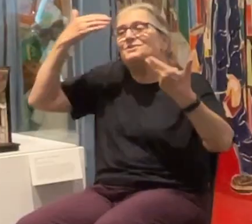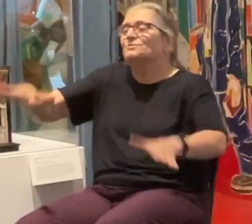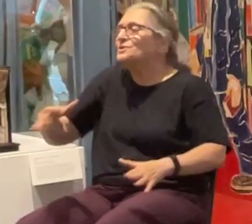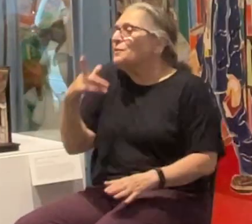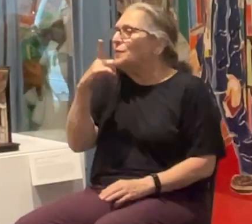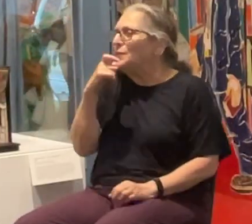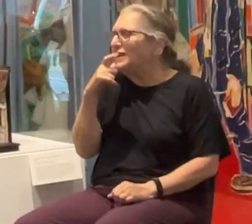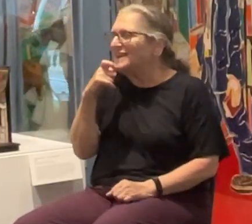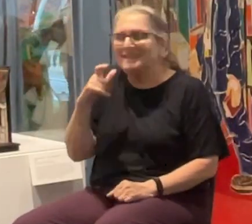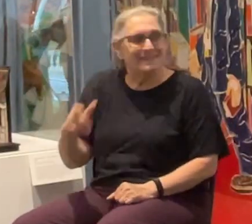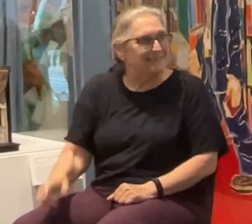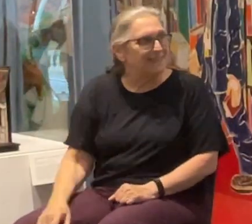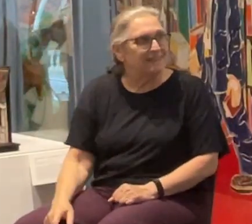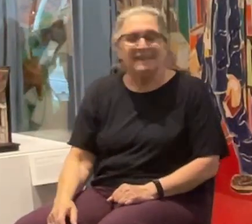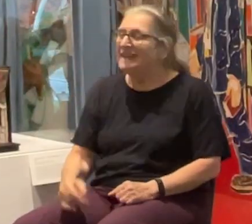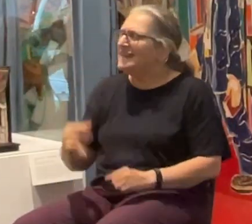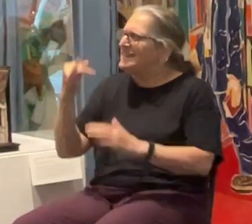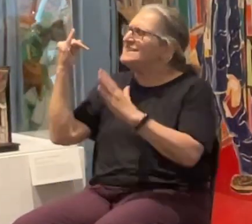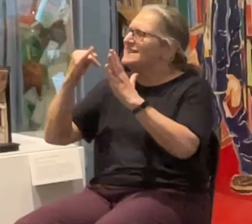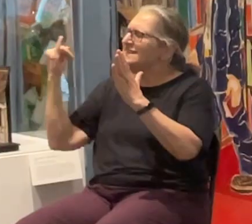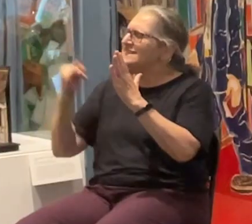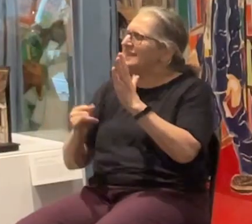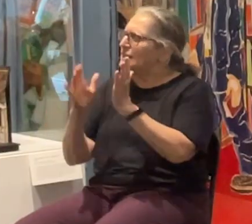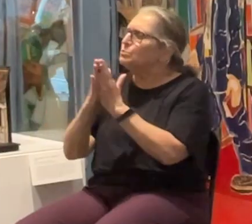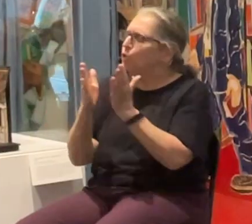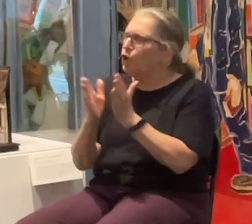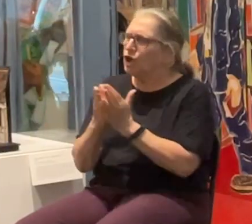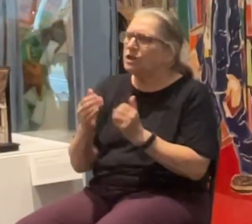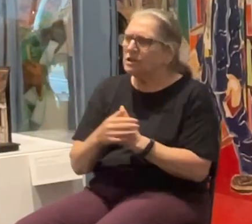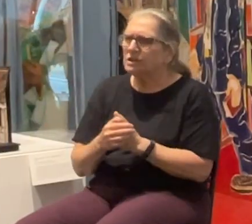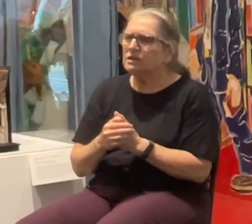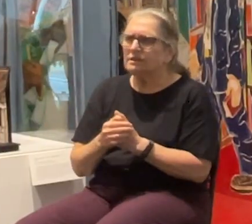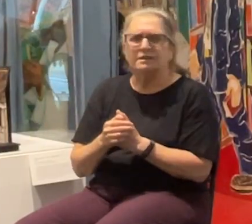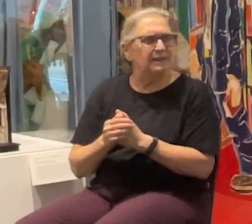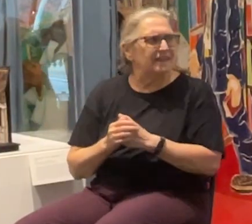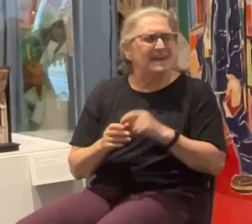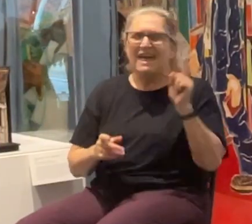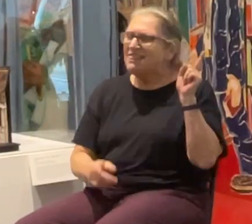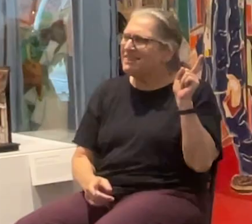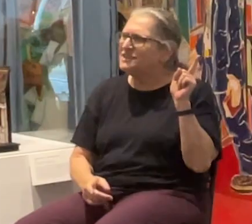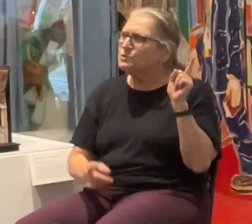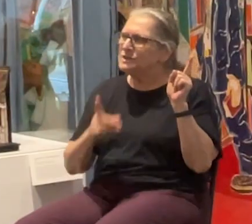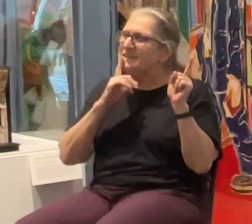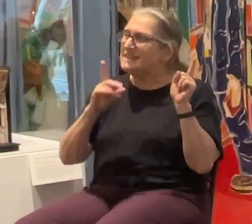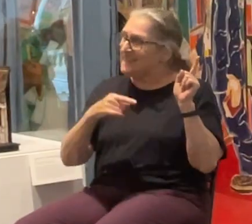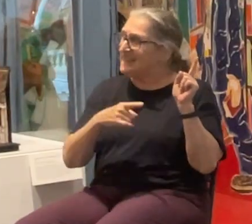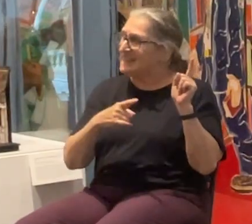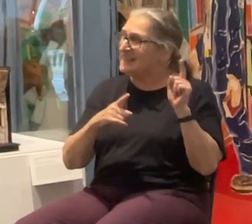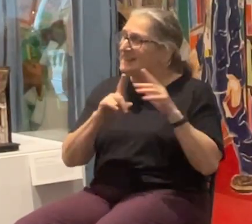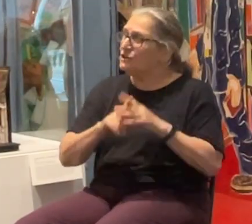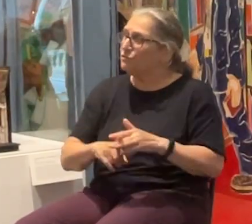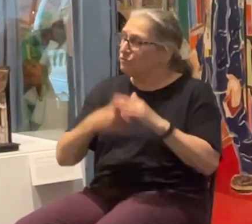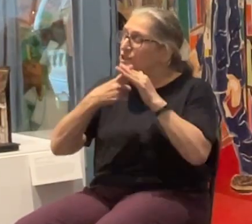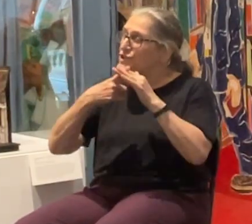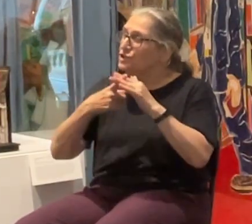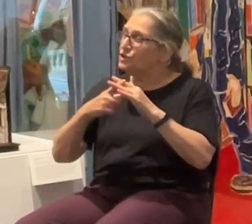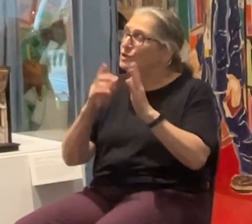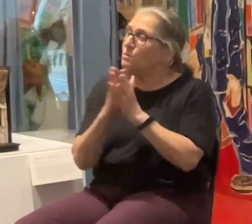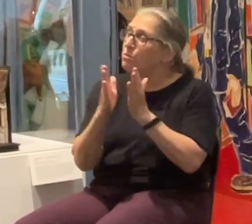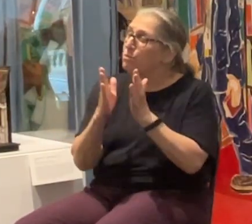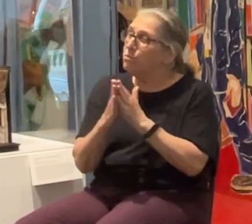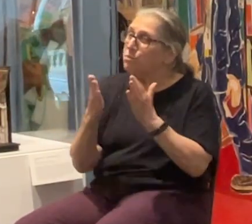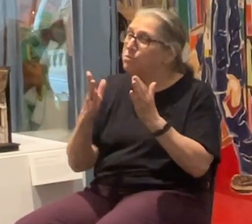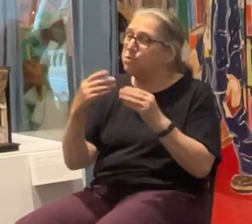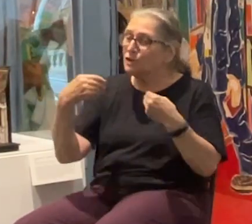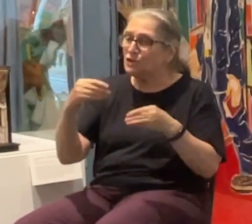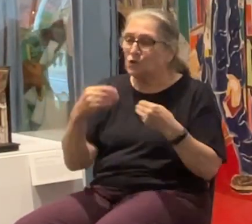me see. He's in one of the sketchbooks. It's actually, this was in the original bookstore. I'm sorry to answer the question for Tom in